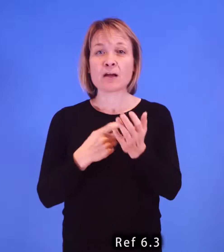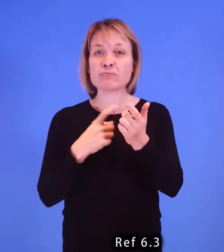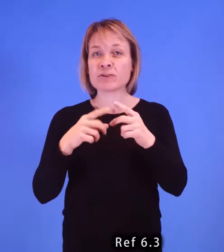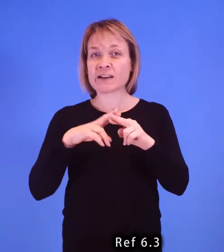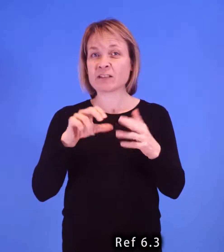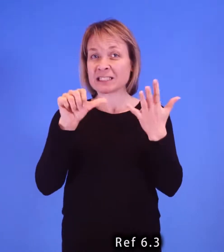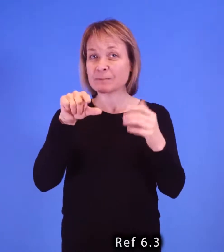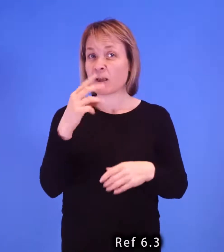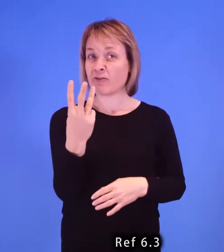Reference 6.3.